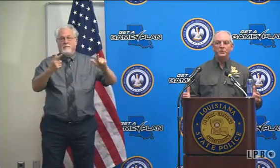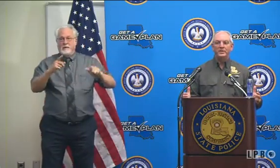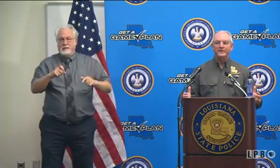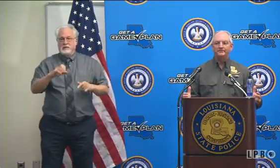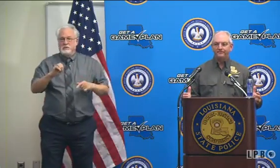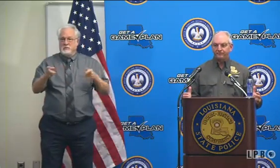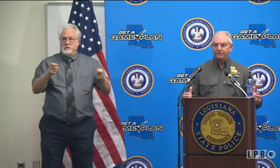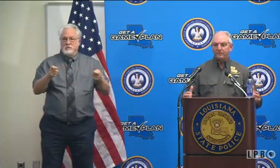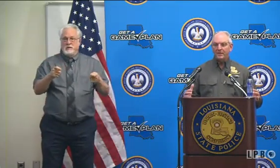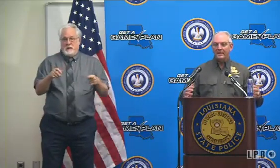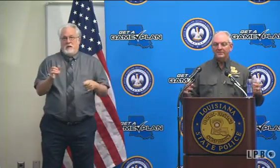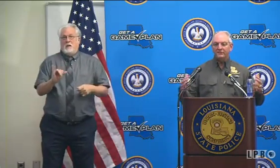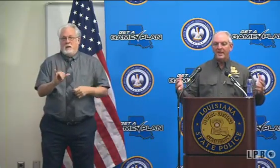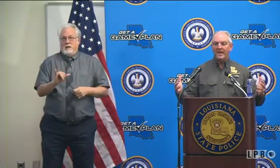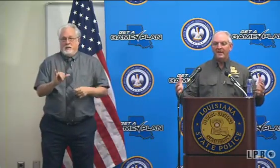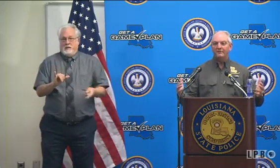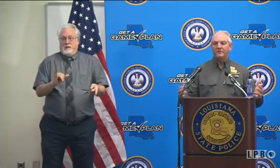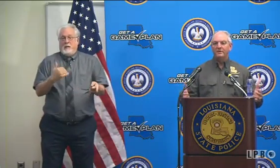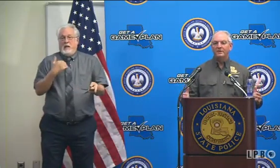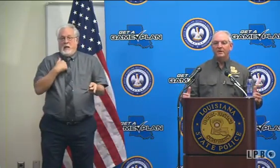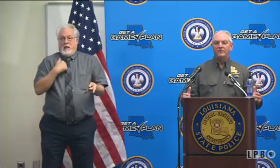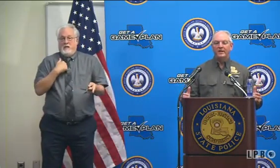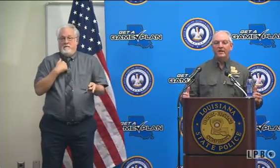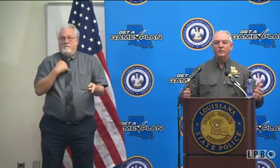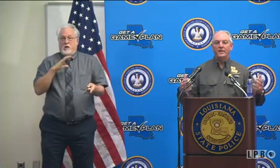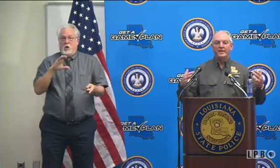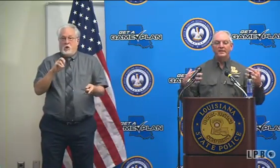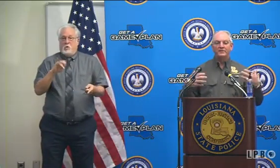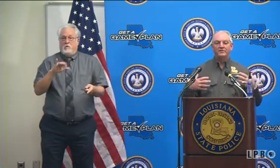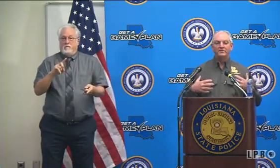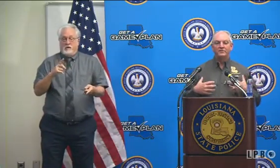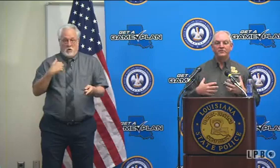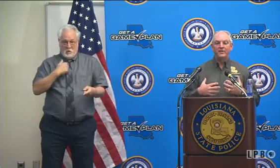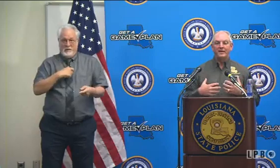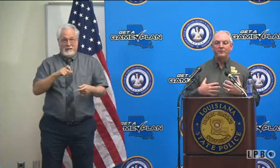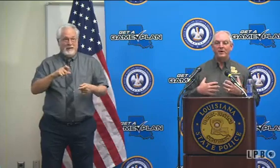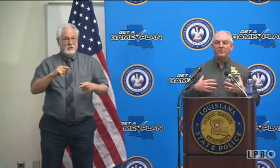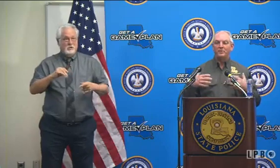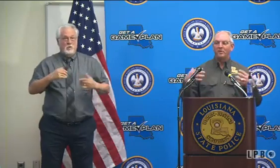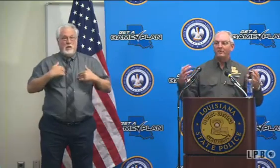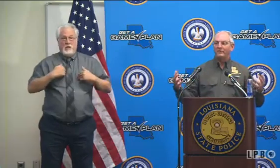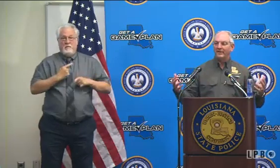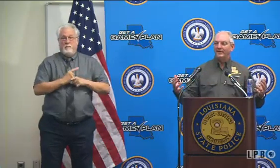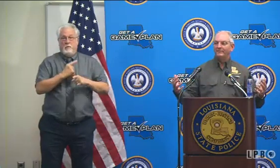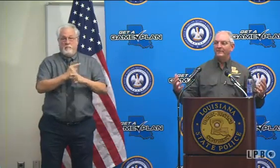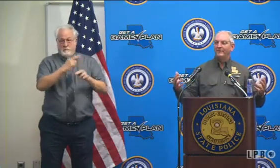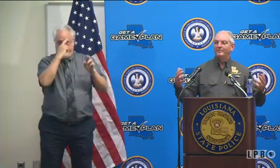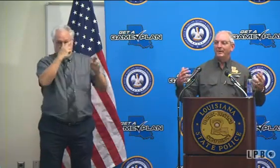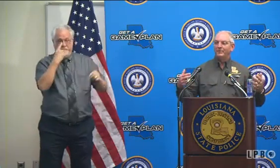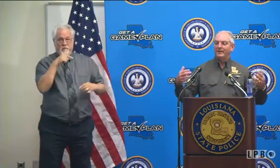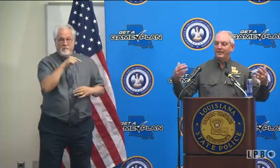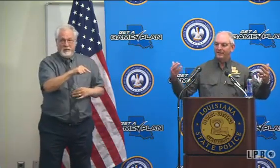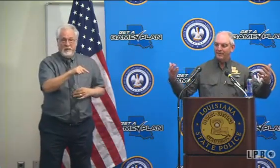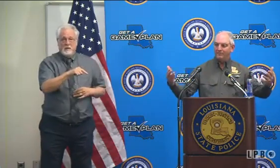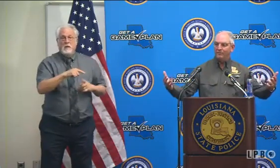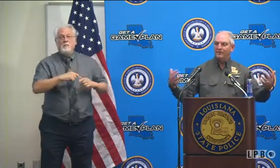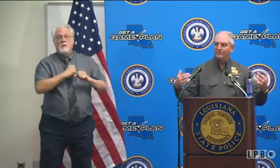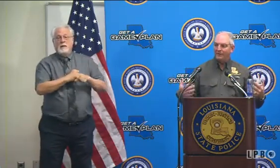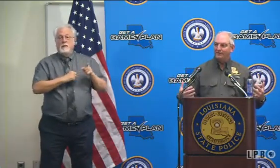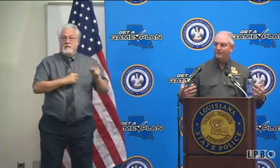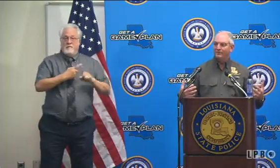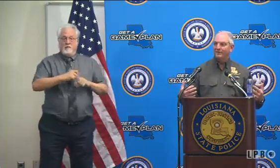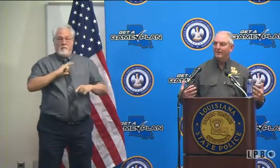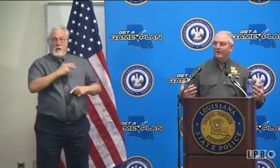to be treated as if they have COVID. And we need to have proper regard for them by protecting them